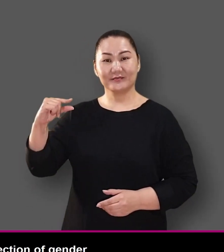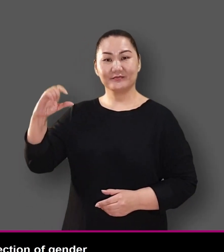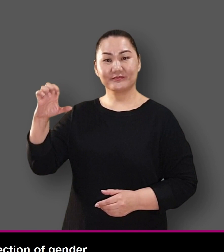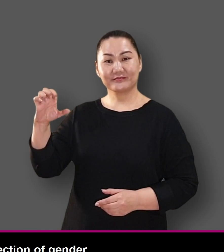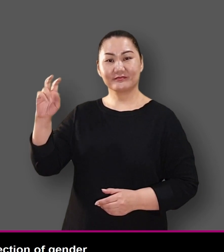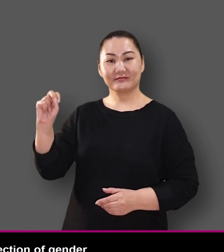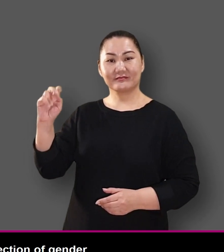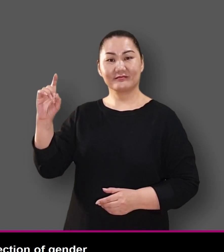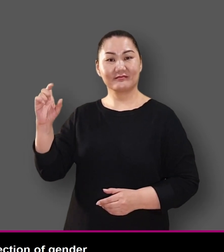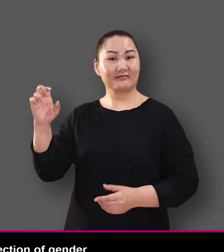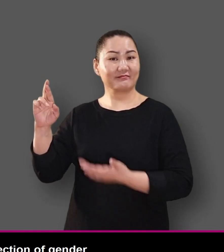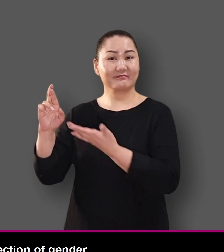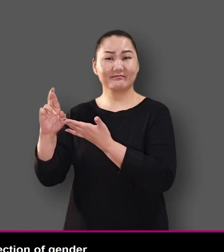The intersection of gender